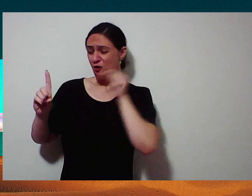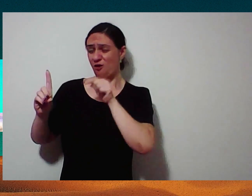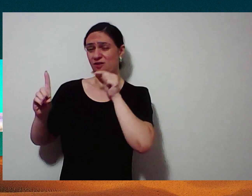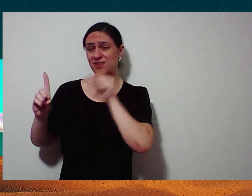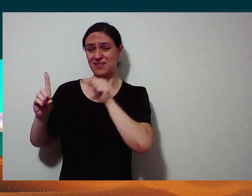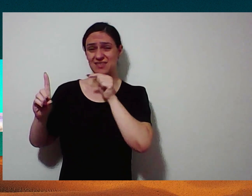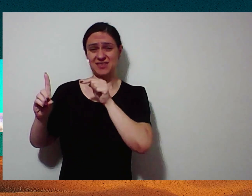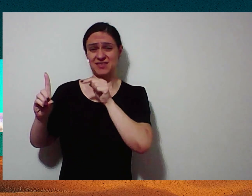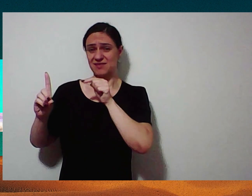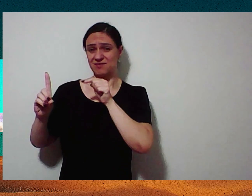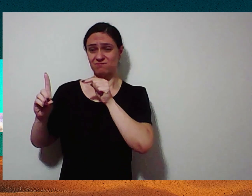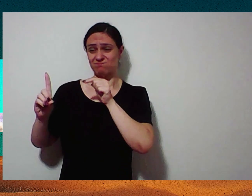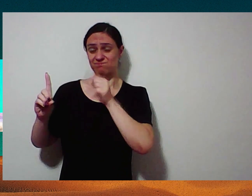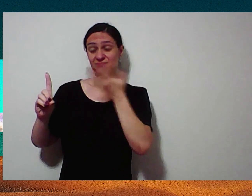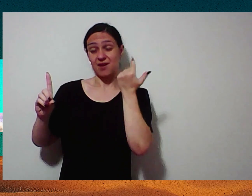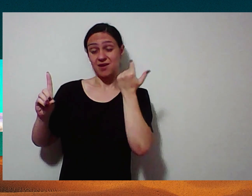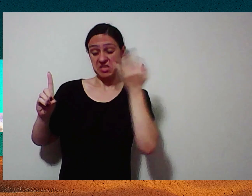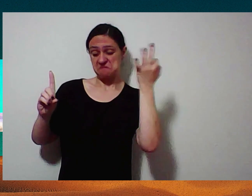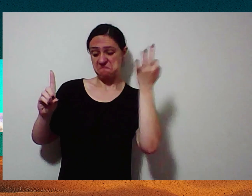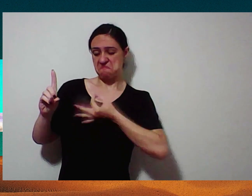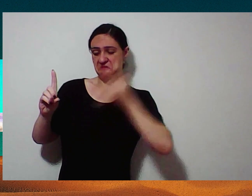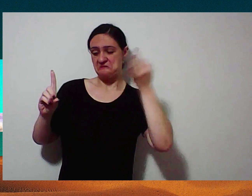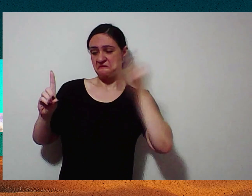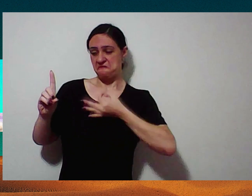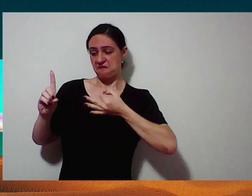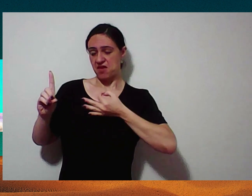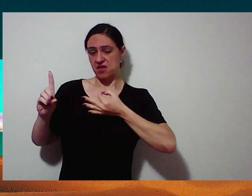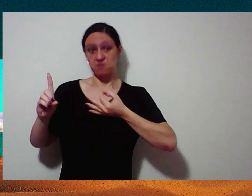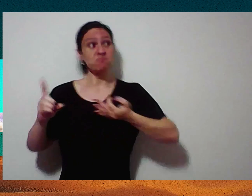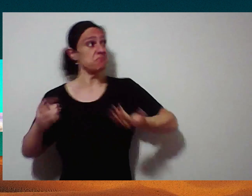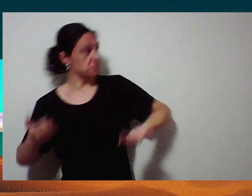perfeita e serviu a Deus de uma maneira perfeita,